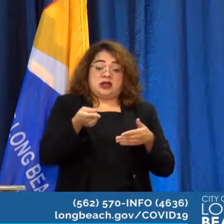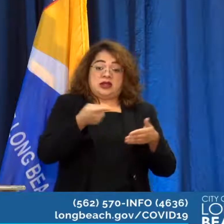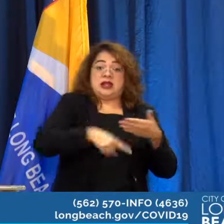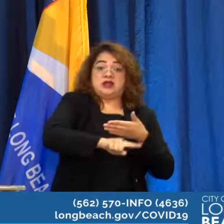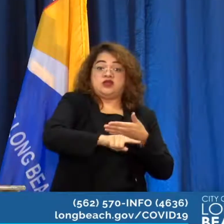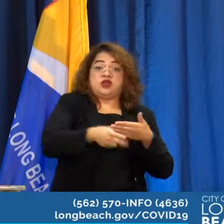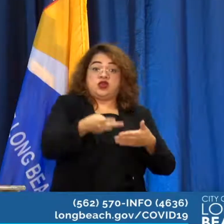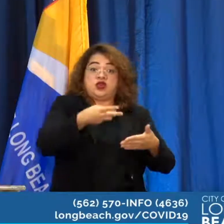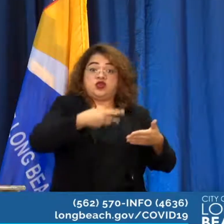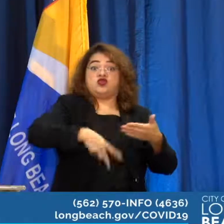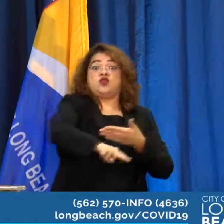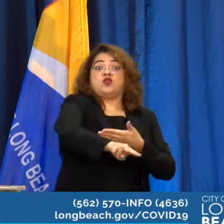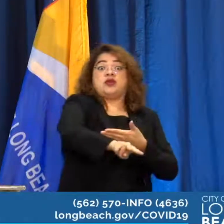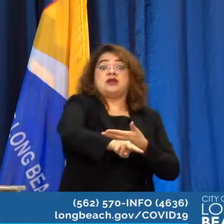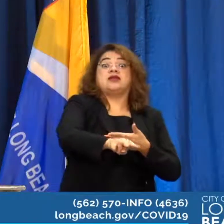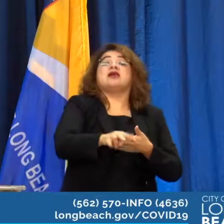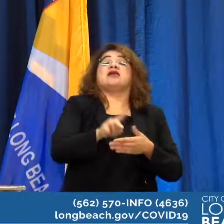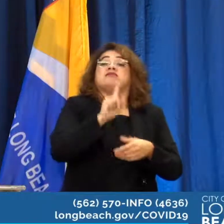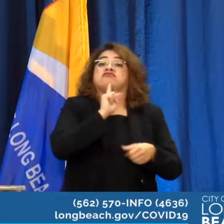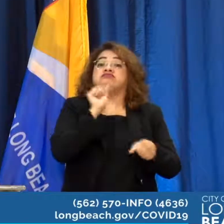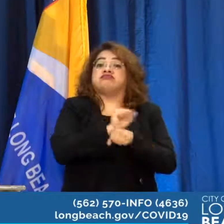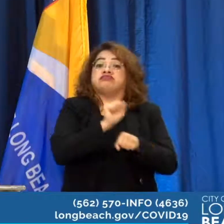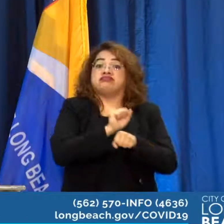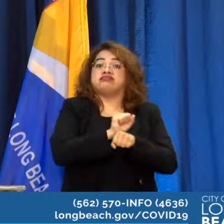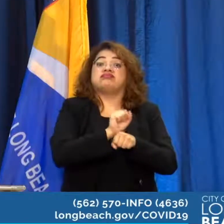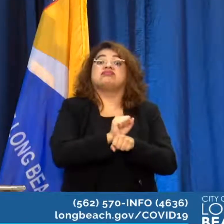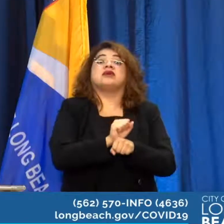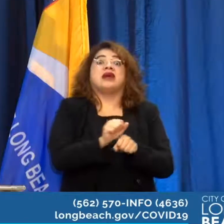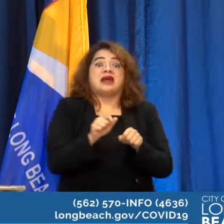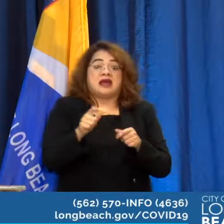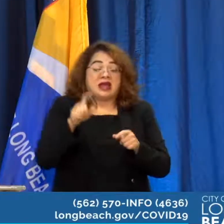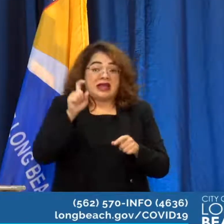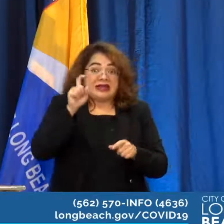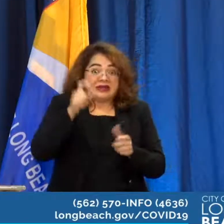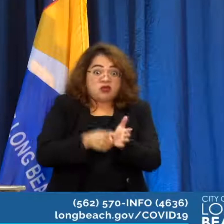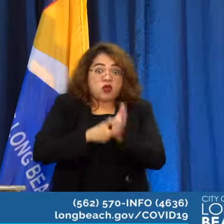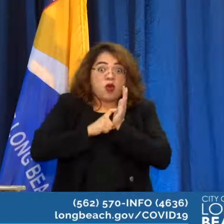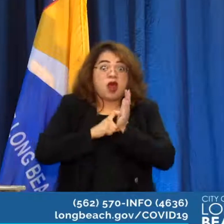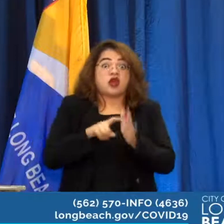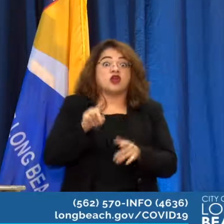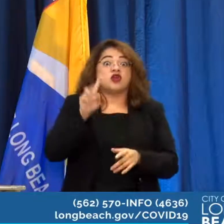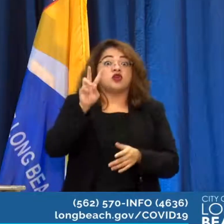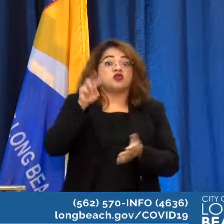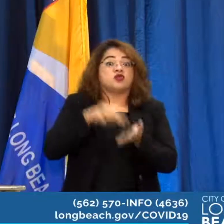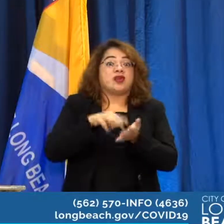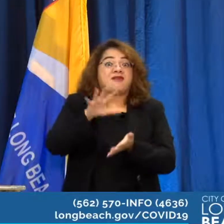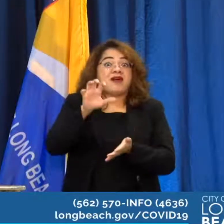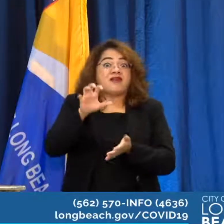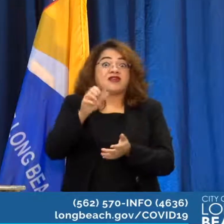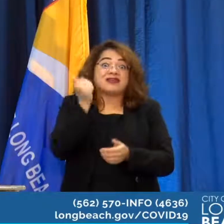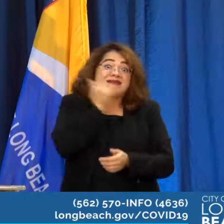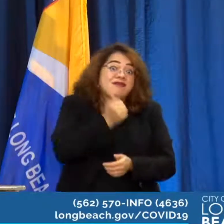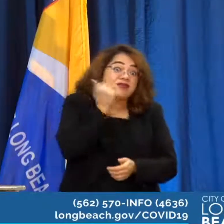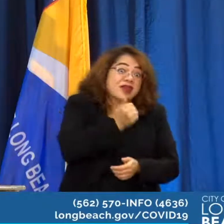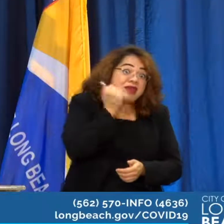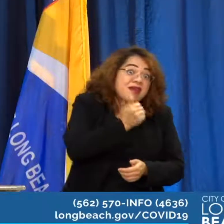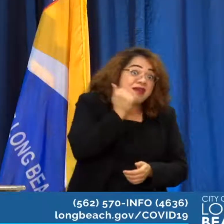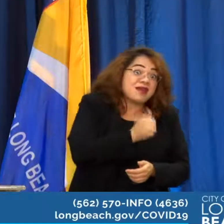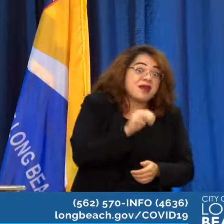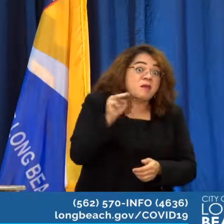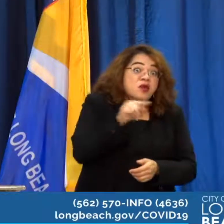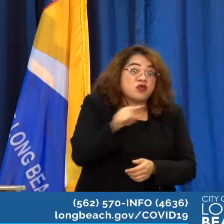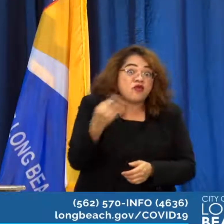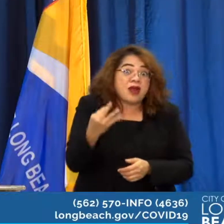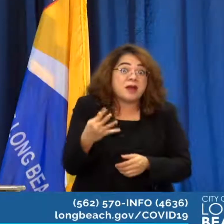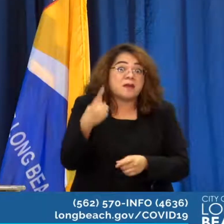ahead if that trend continues, which is going to put a real strain on our testing capacity. And we're very hopeful